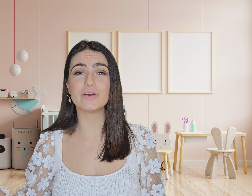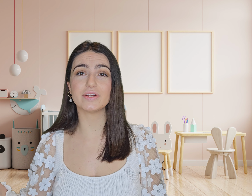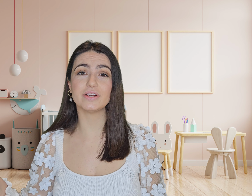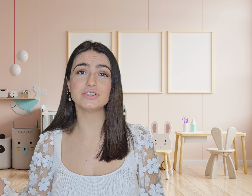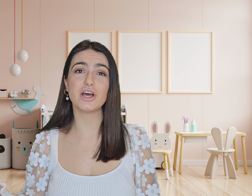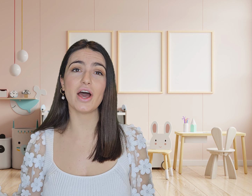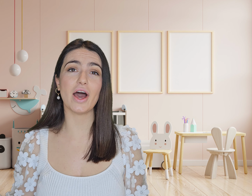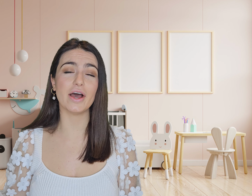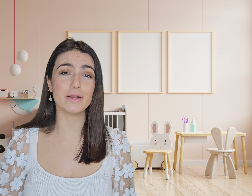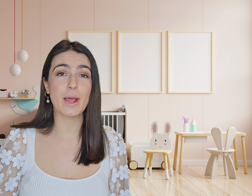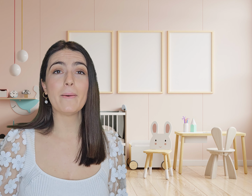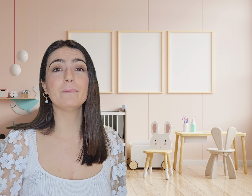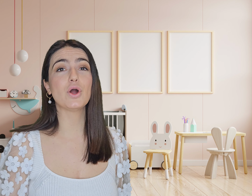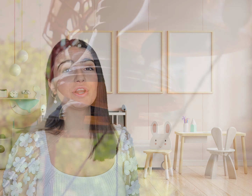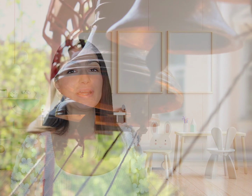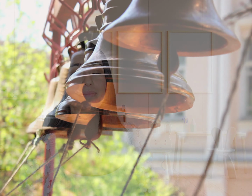john are